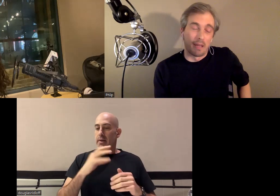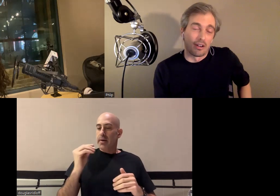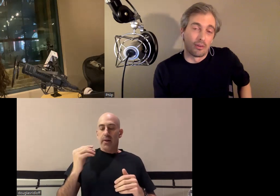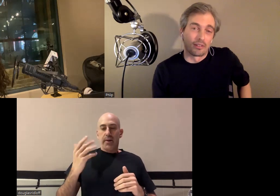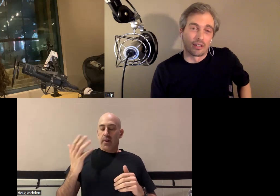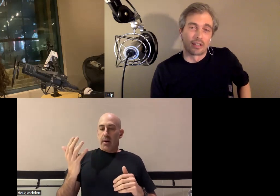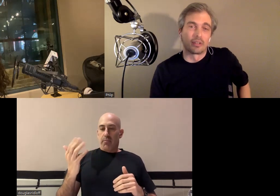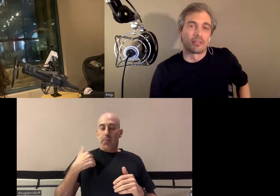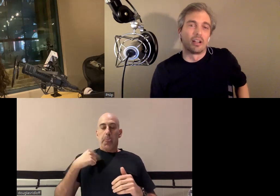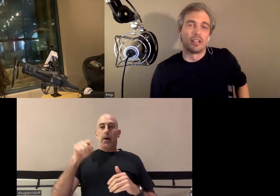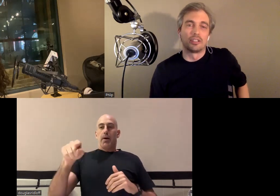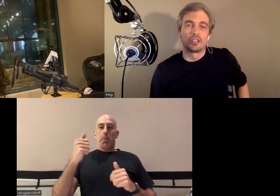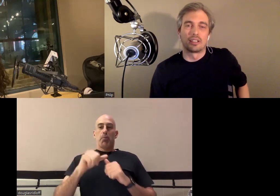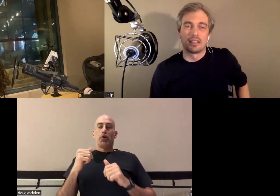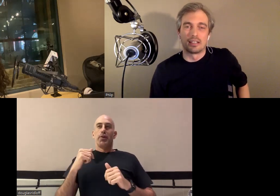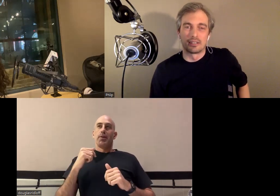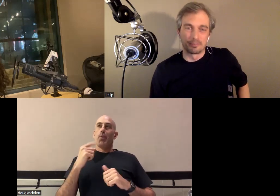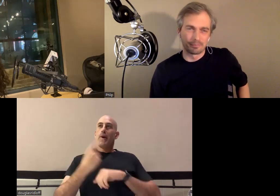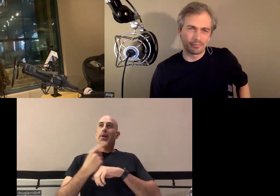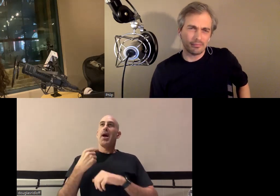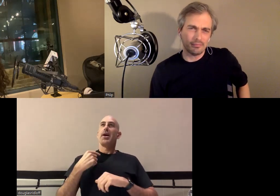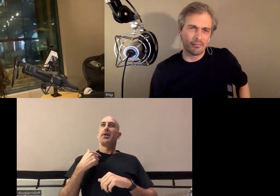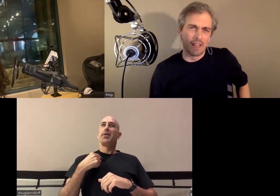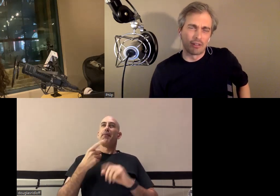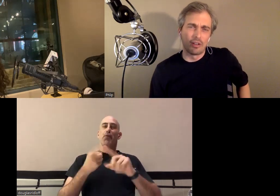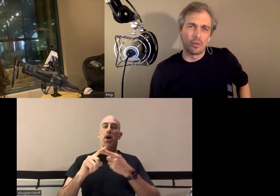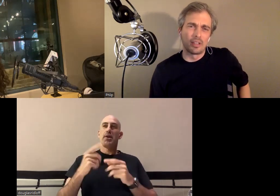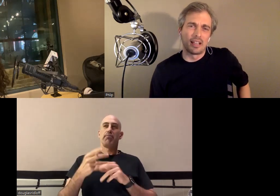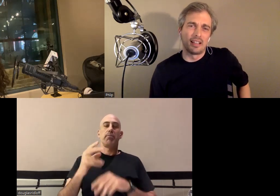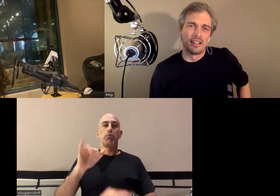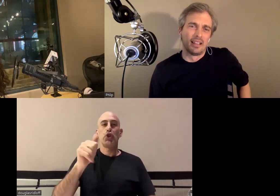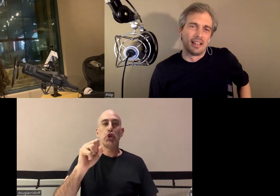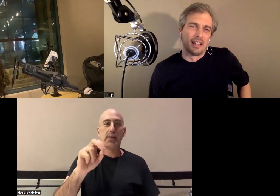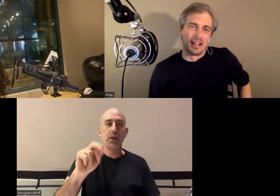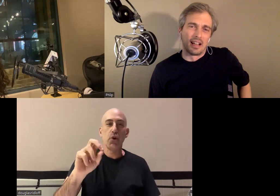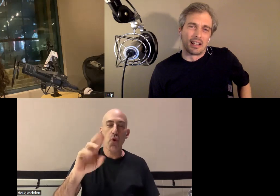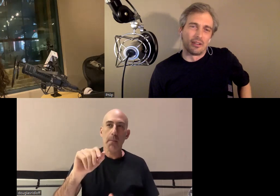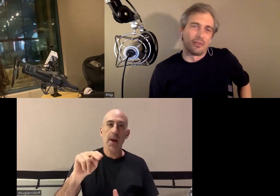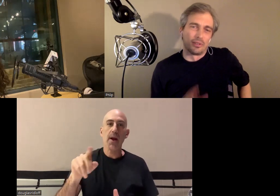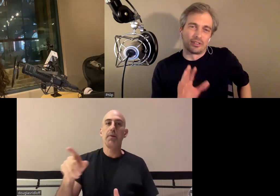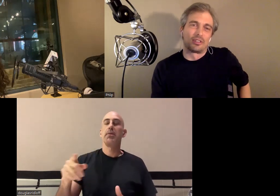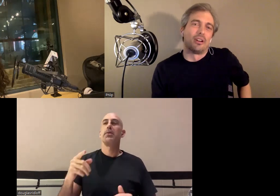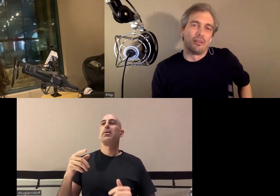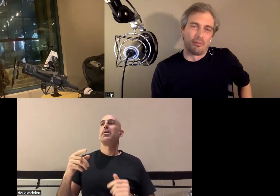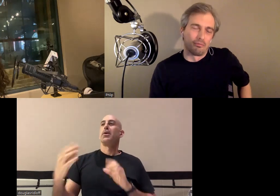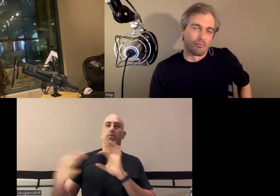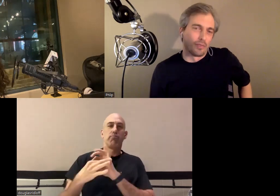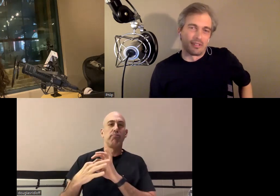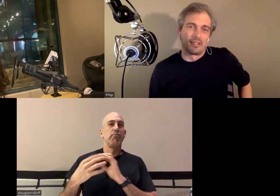then I went back home after I graduated from college. And I recall one day I